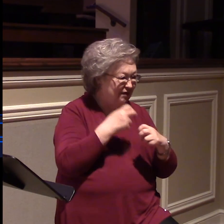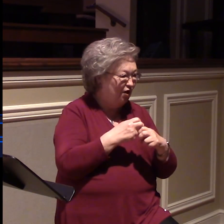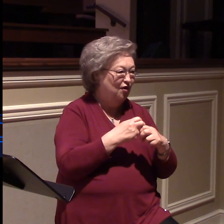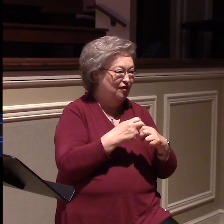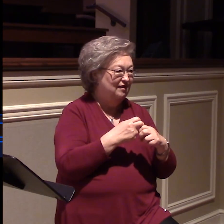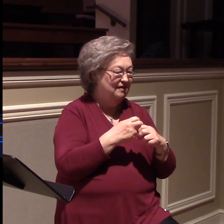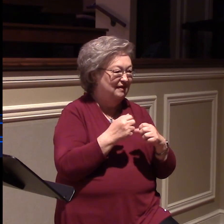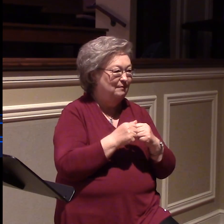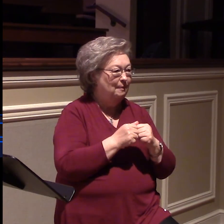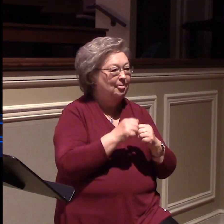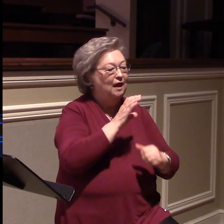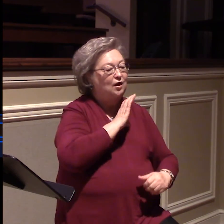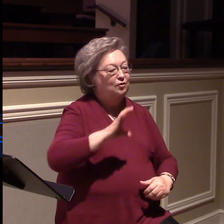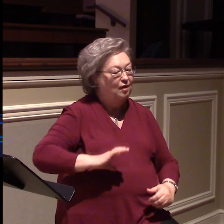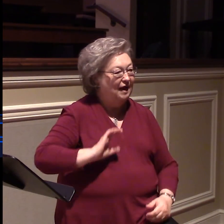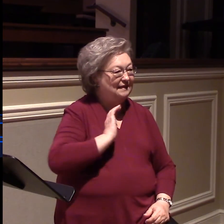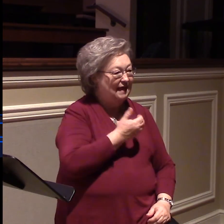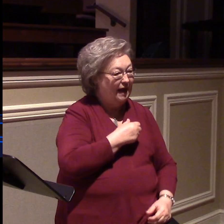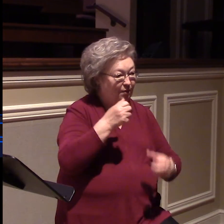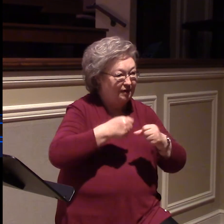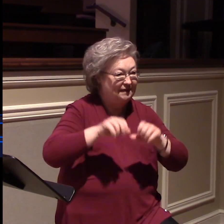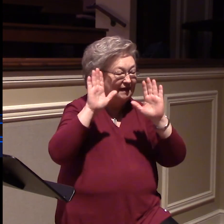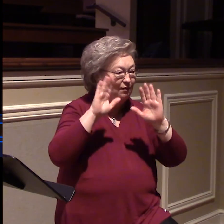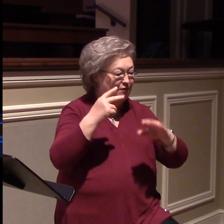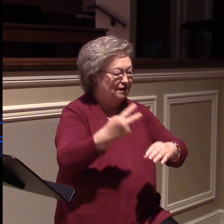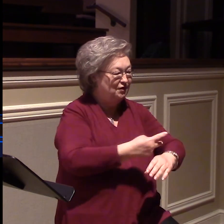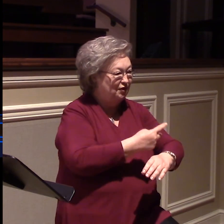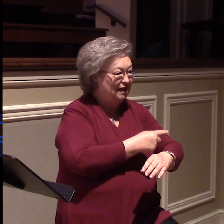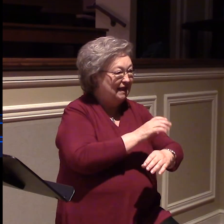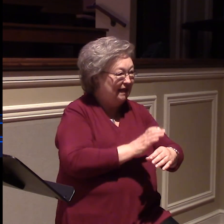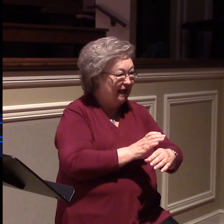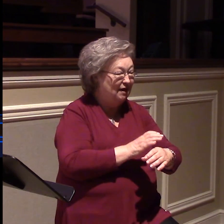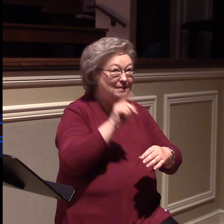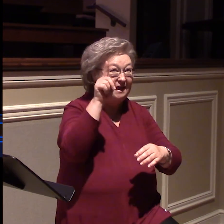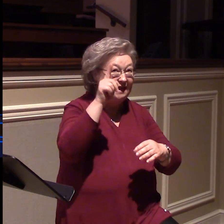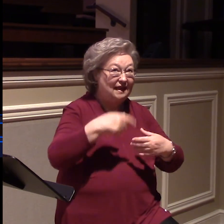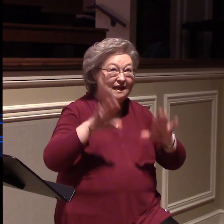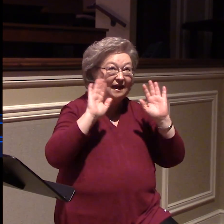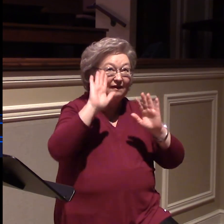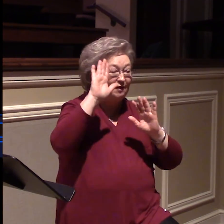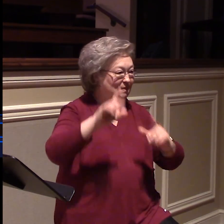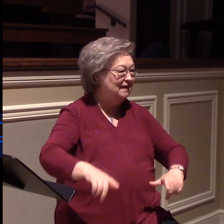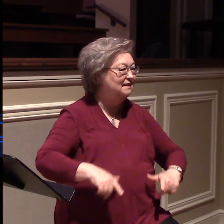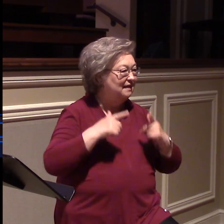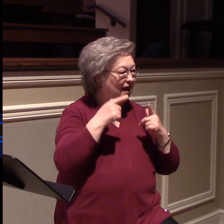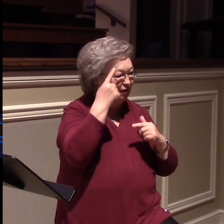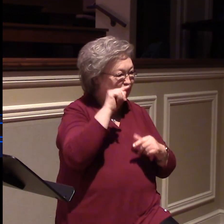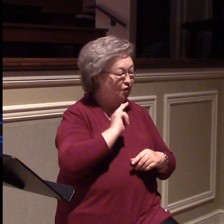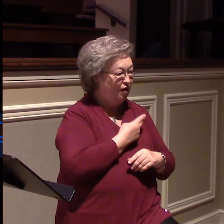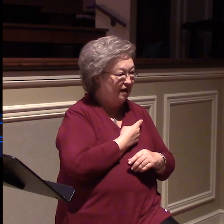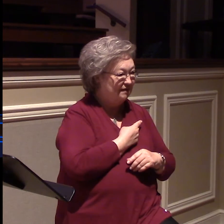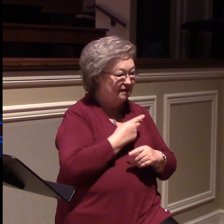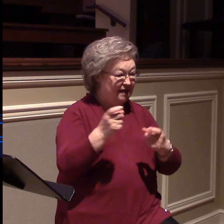up, Christ, our sacrificial lamb, our good shepherd, has laid down his life for us, and he's restored us to that kind of